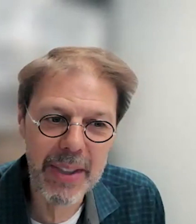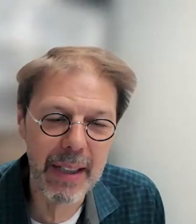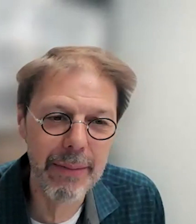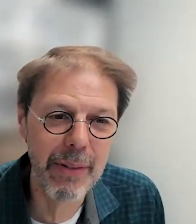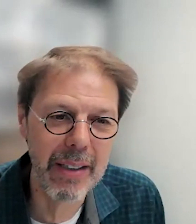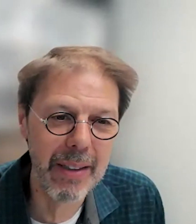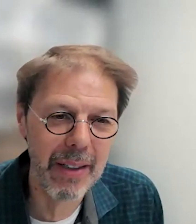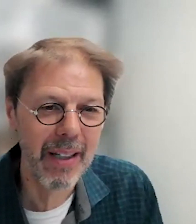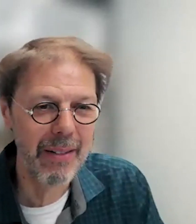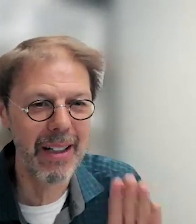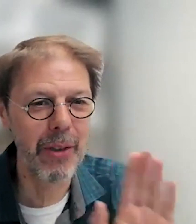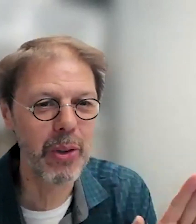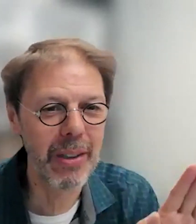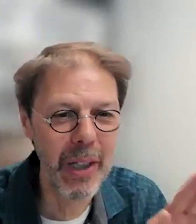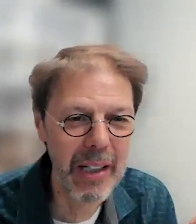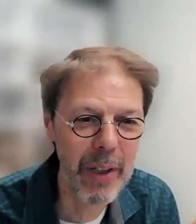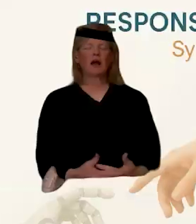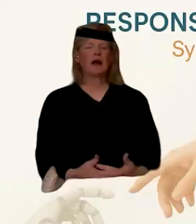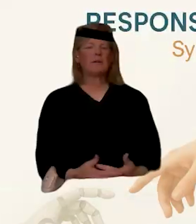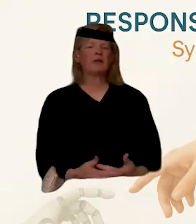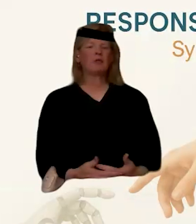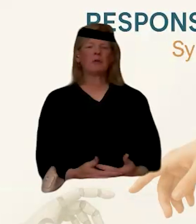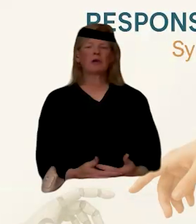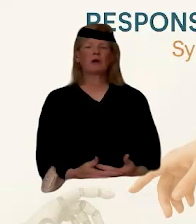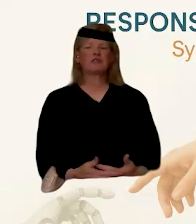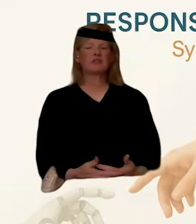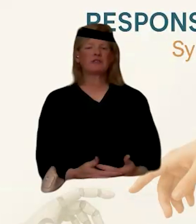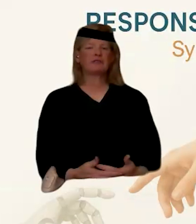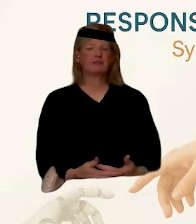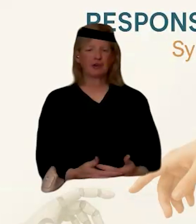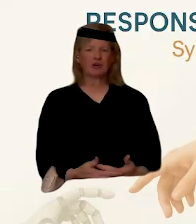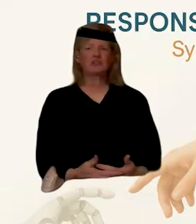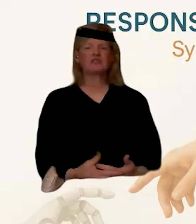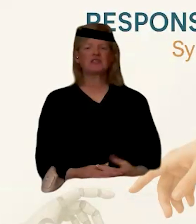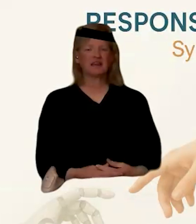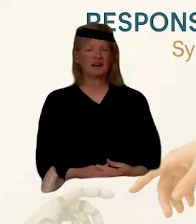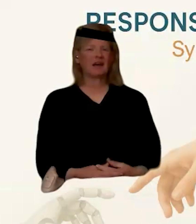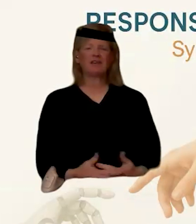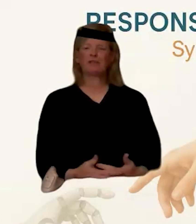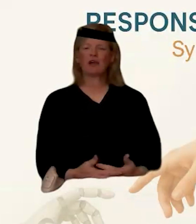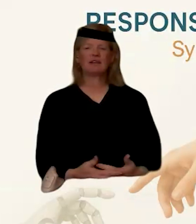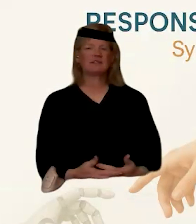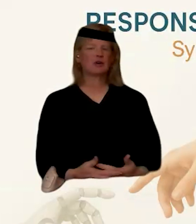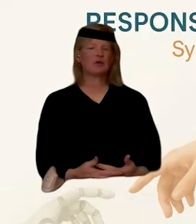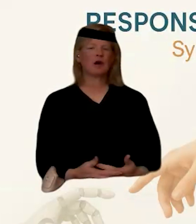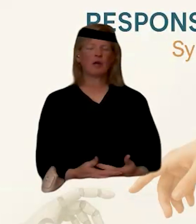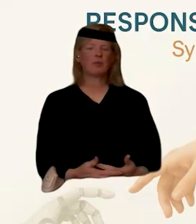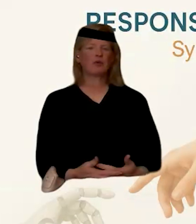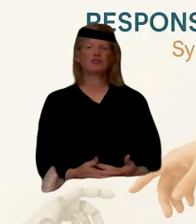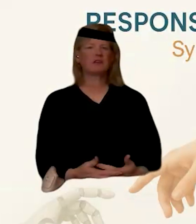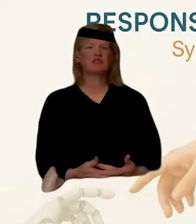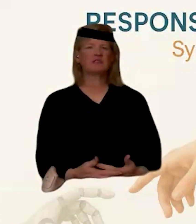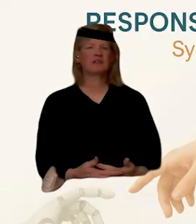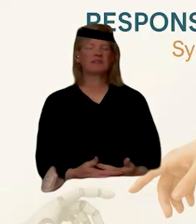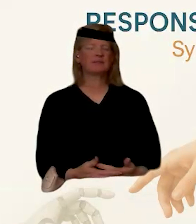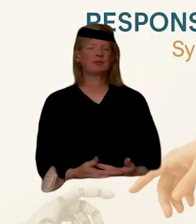And perhaps, Vivienne, if you could quickly Sure. I react, mean, we very were short. question Yes. first for us. So our